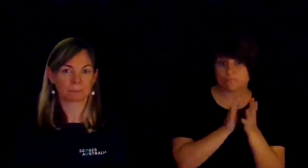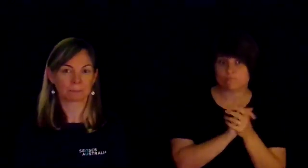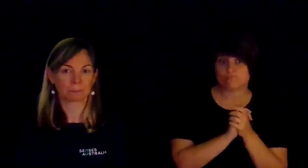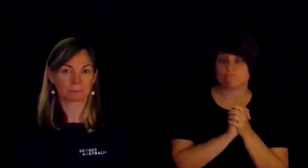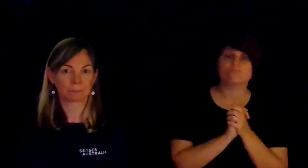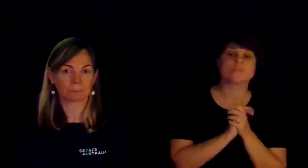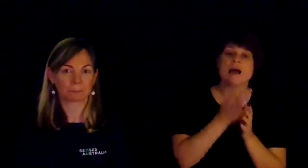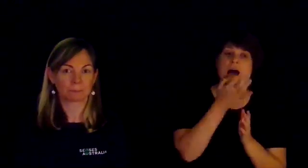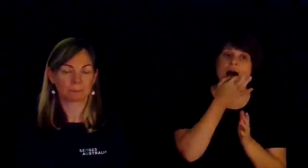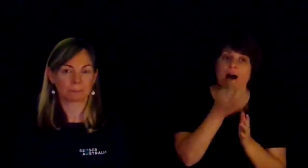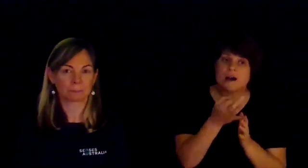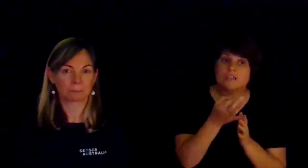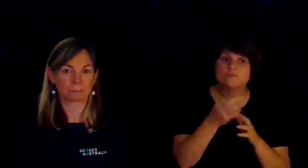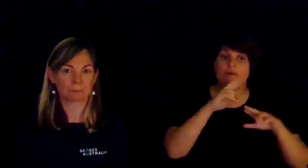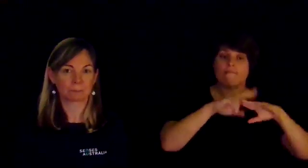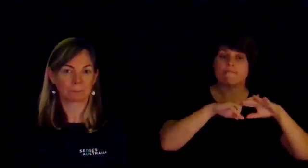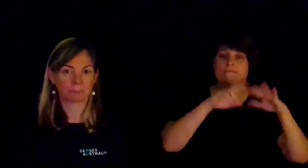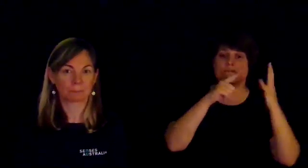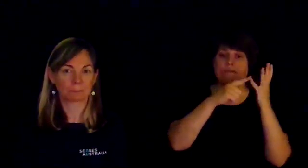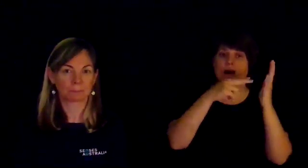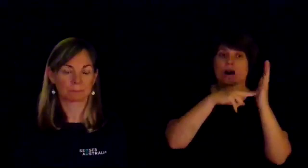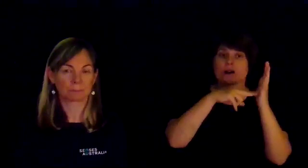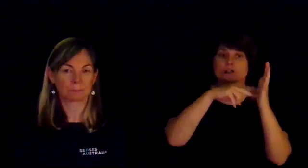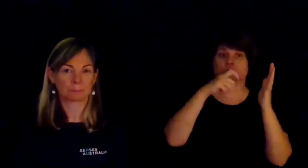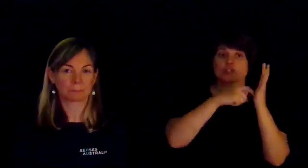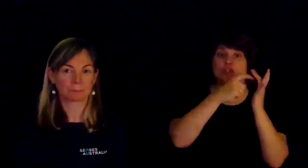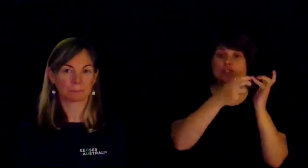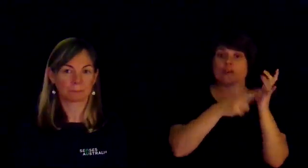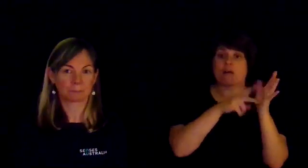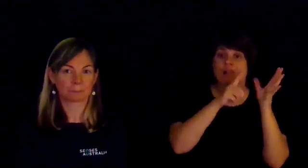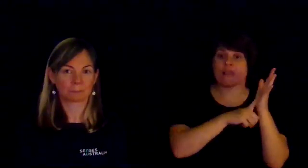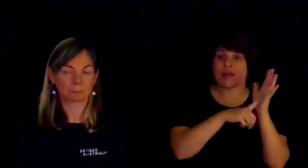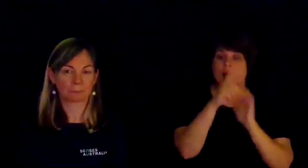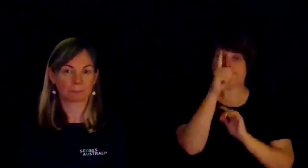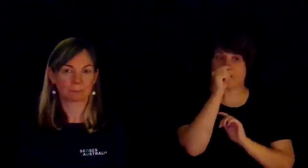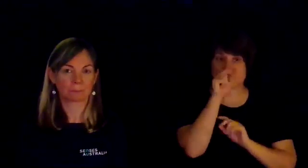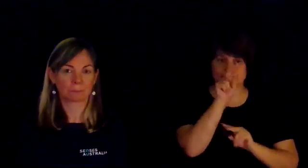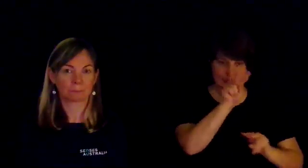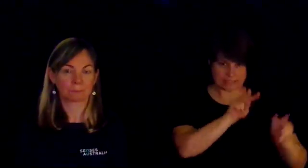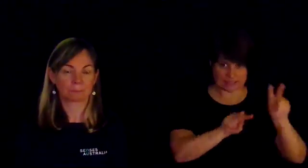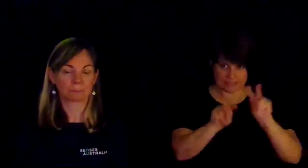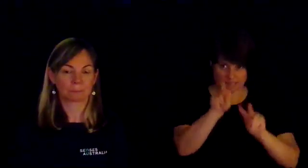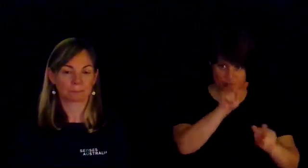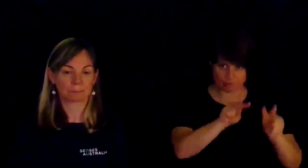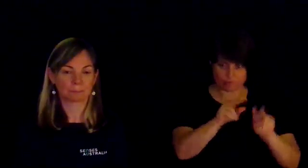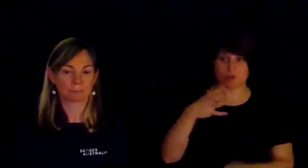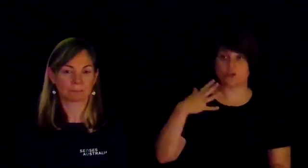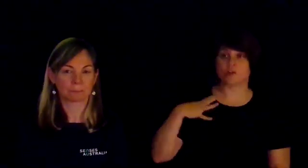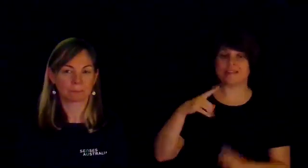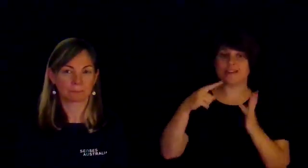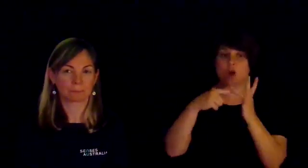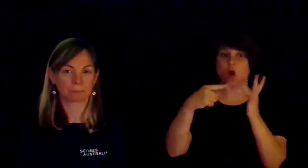functional capacity assessment done by a qualified occupational